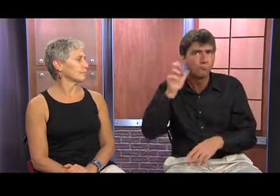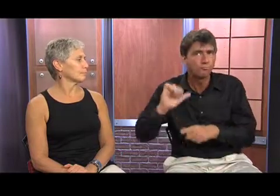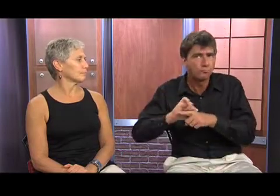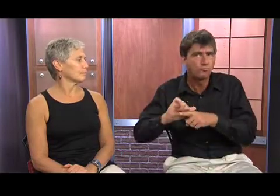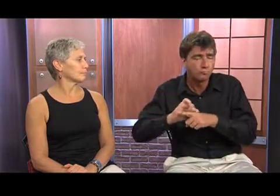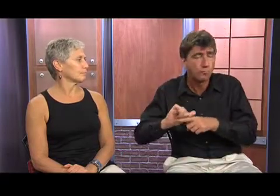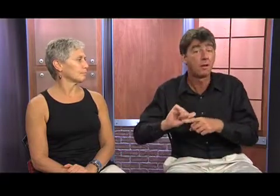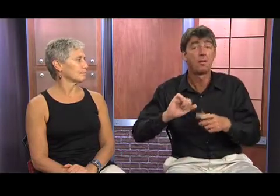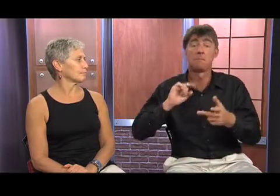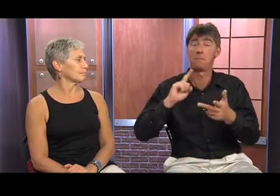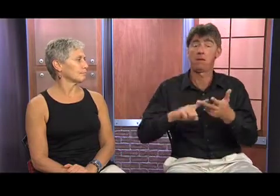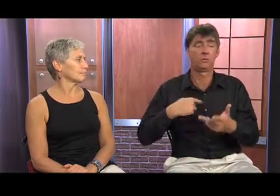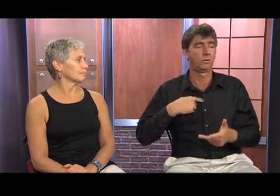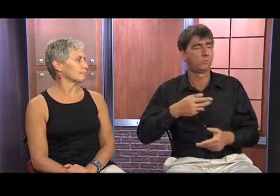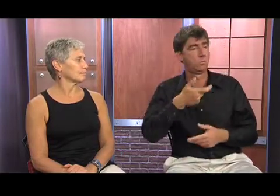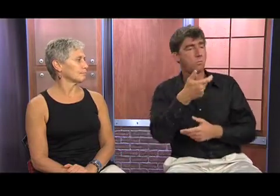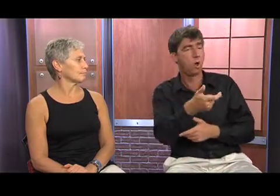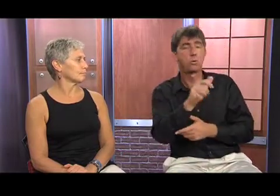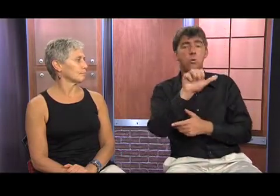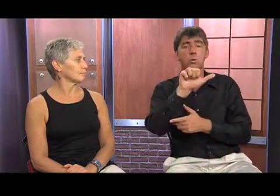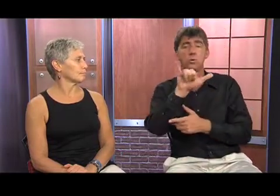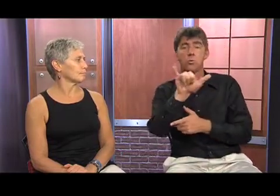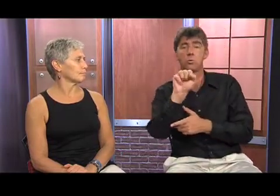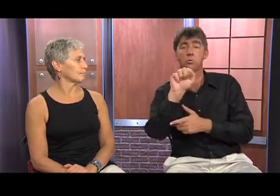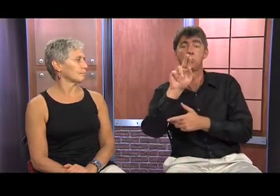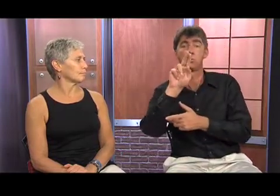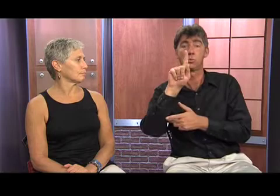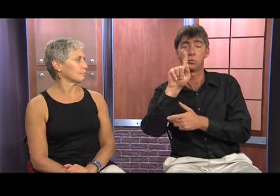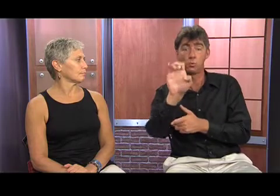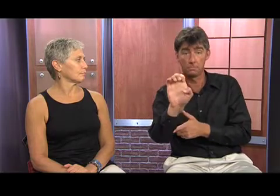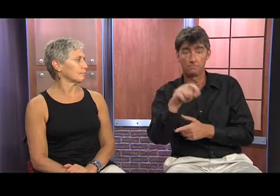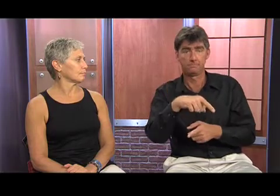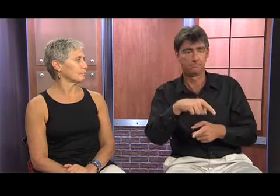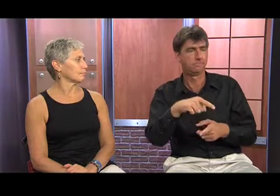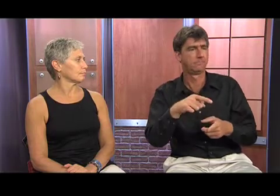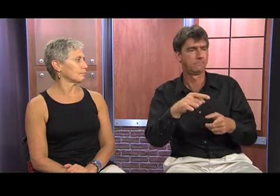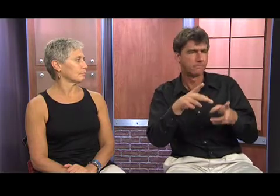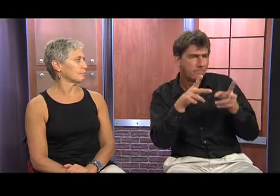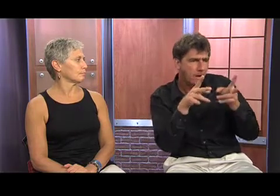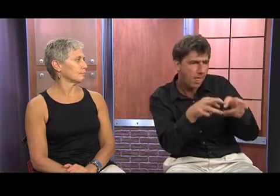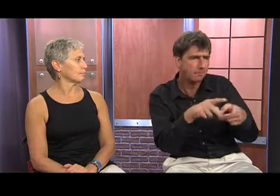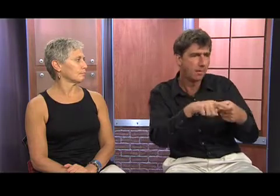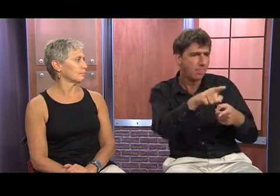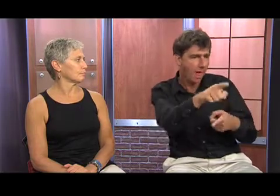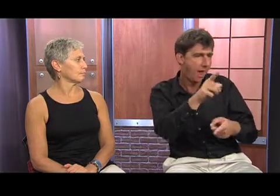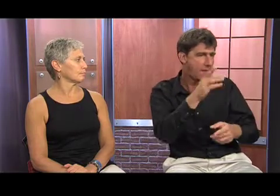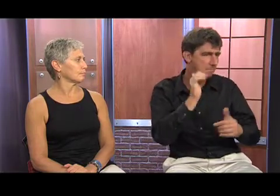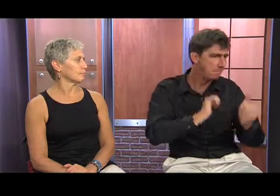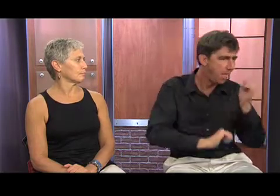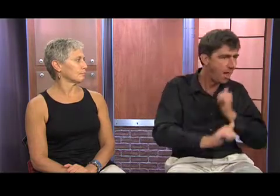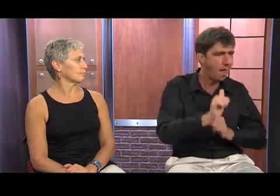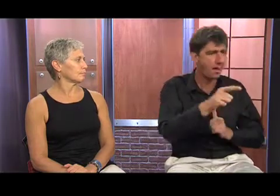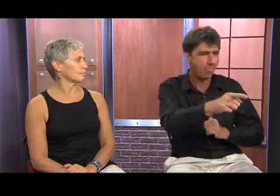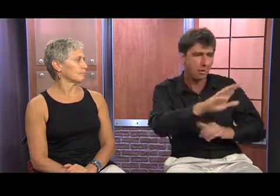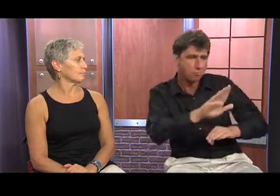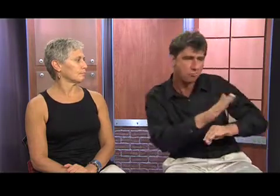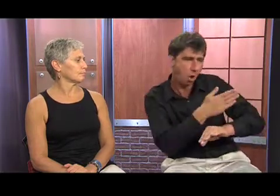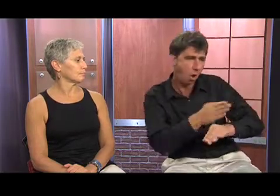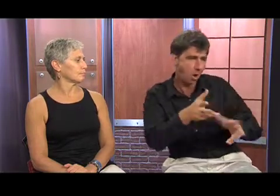different performances and really focus on our songs and our solos and really trying to capture the spirit